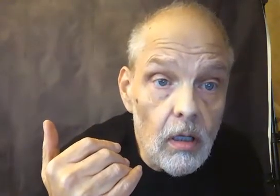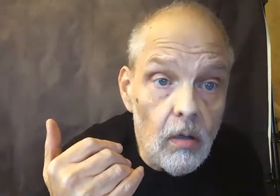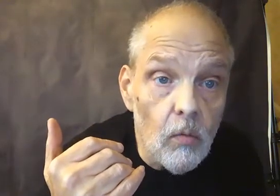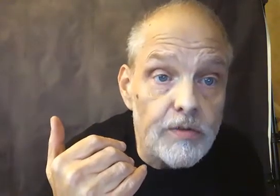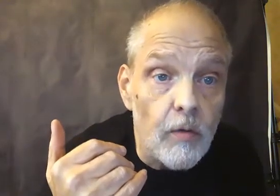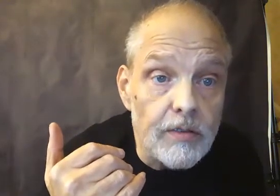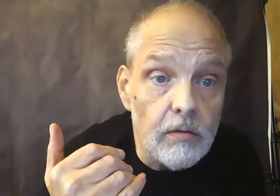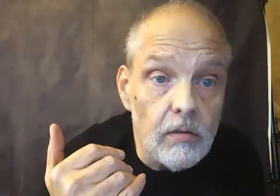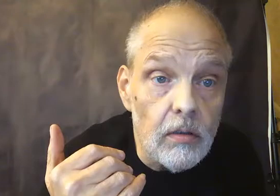What was the question?